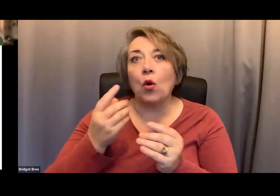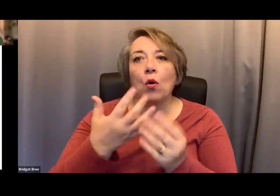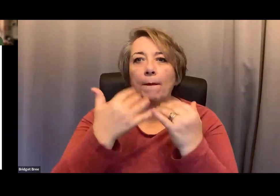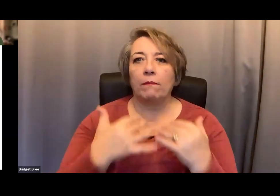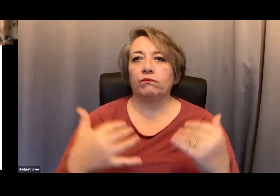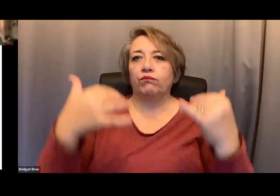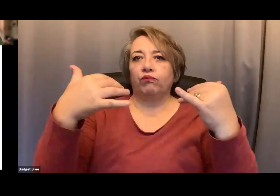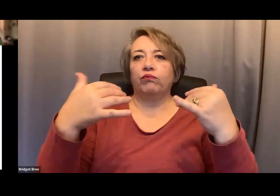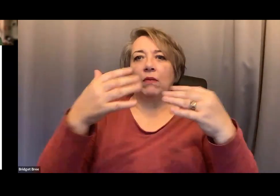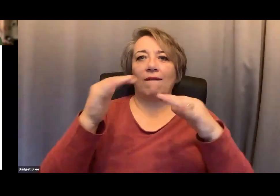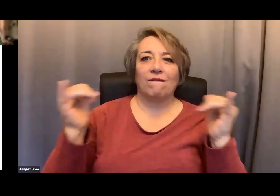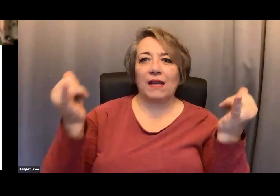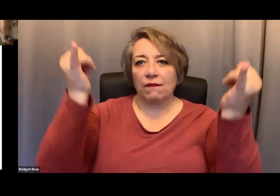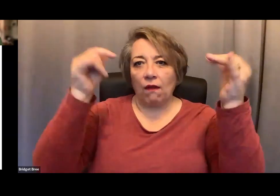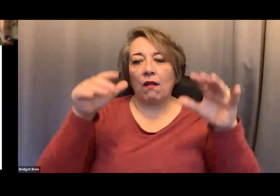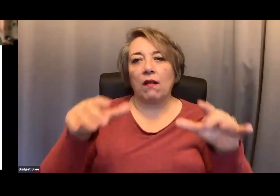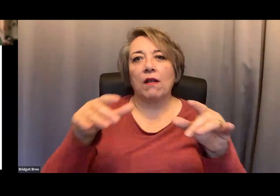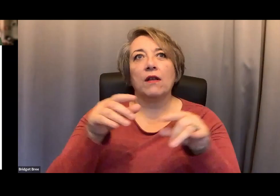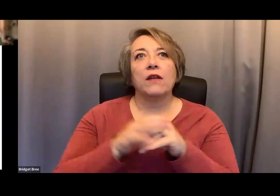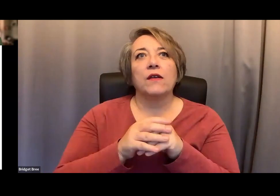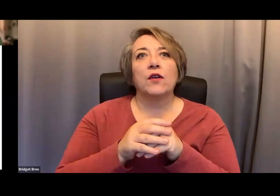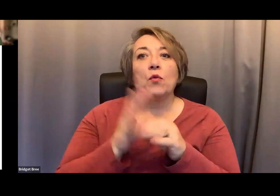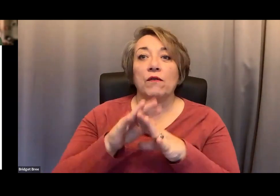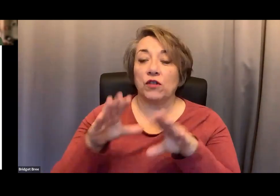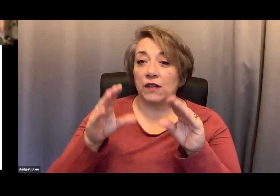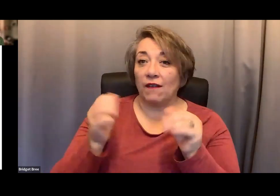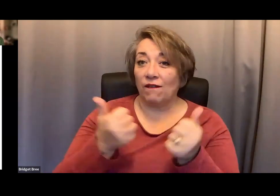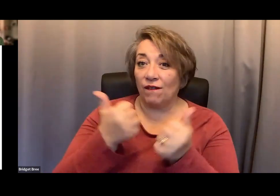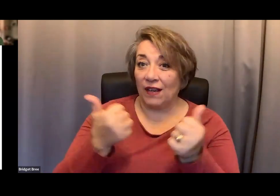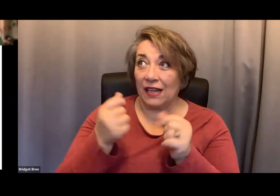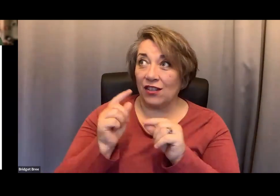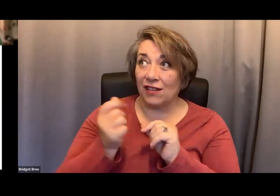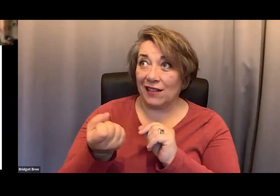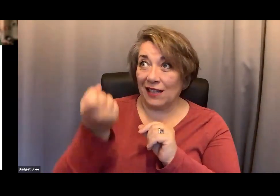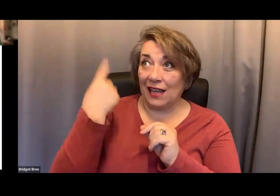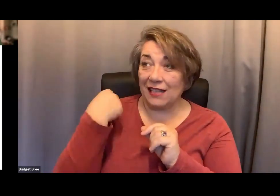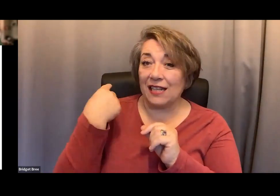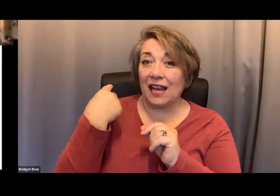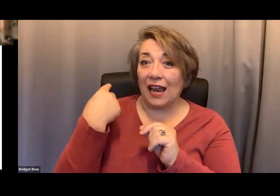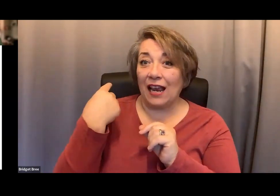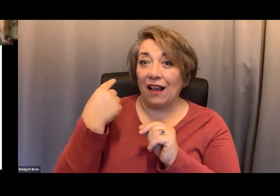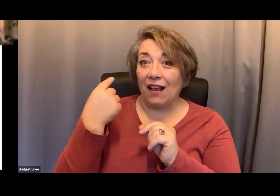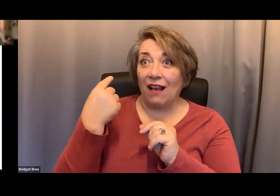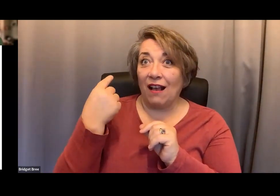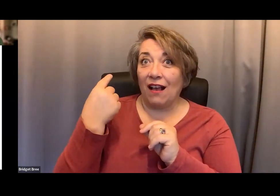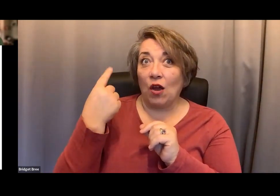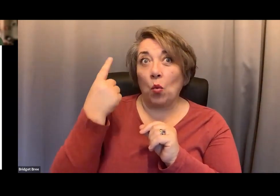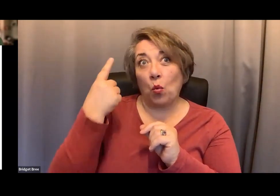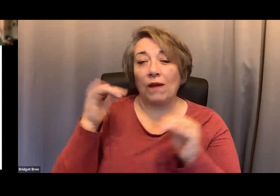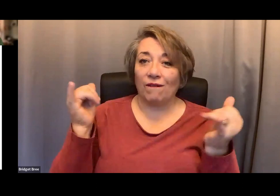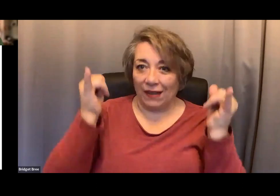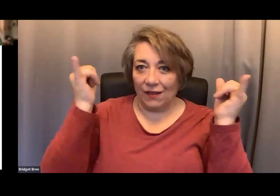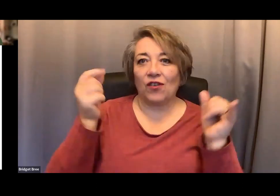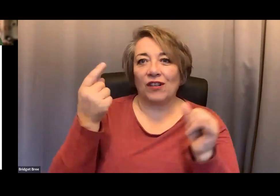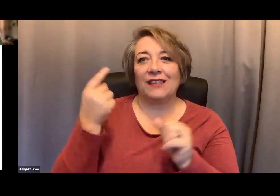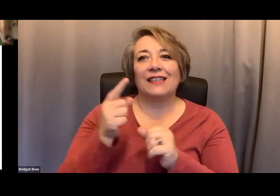festivals. We've just wrapped up Retrofit Reimagined for this year in Glasgow yesterday, as an example of that.